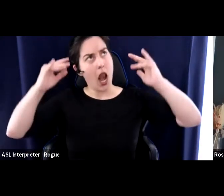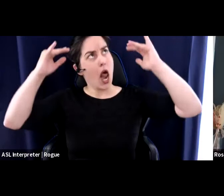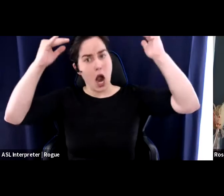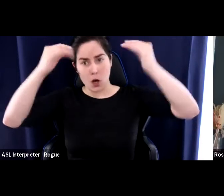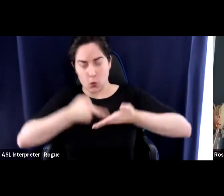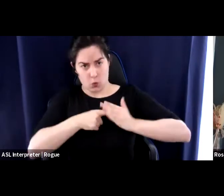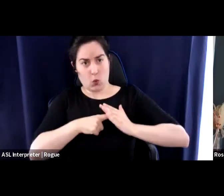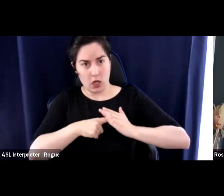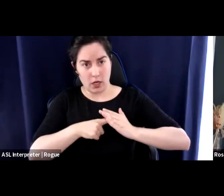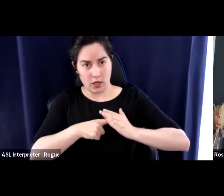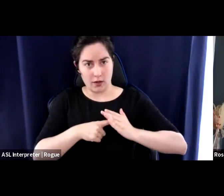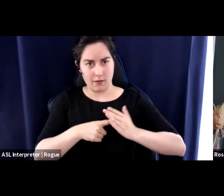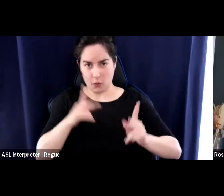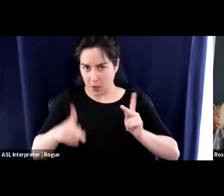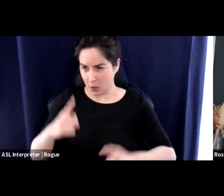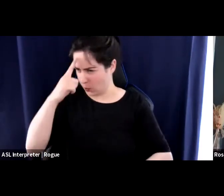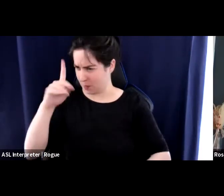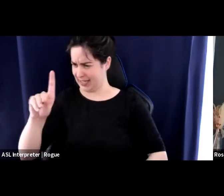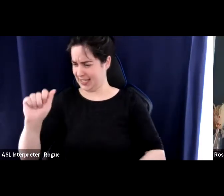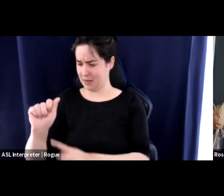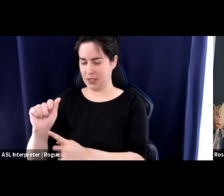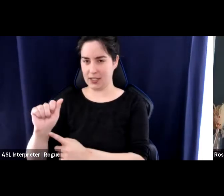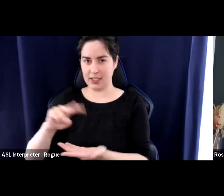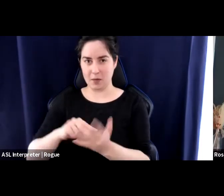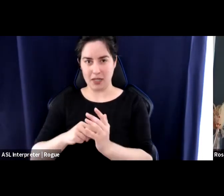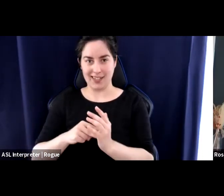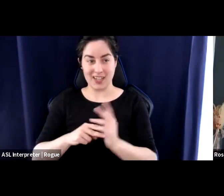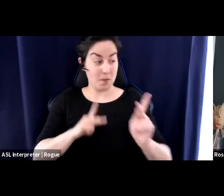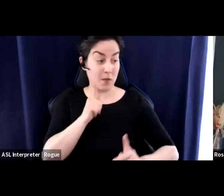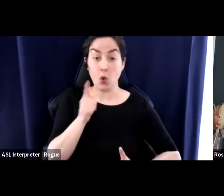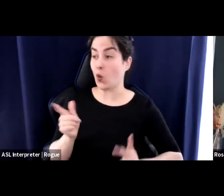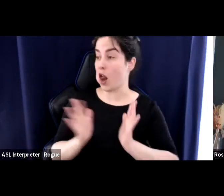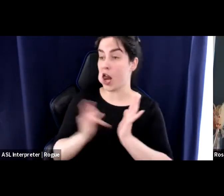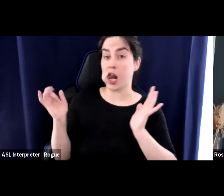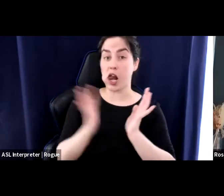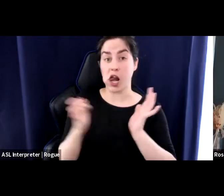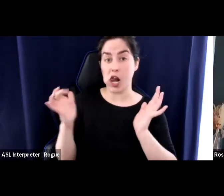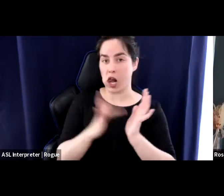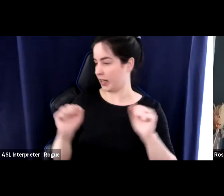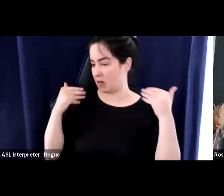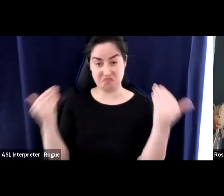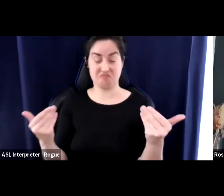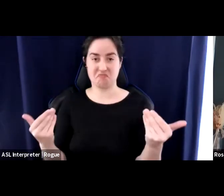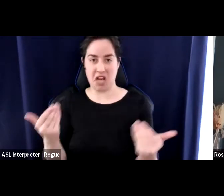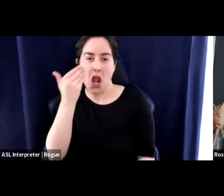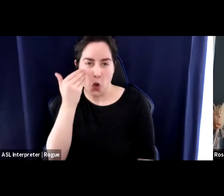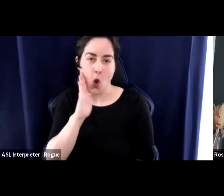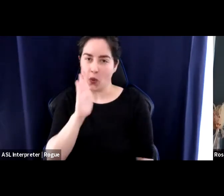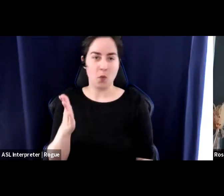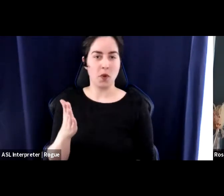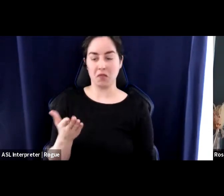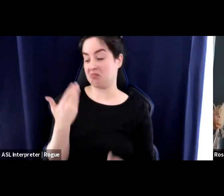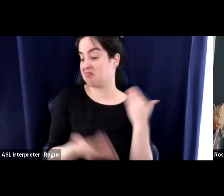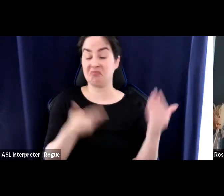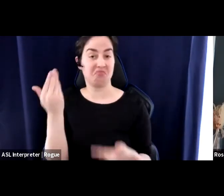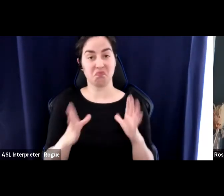adults with mental disabilities is to permit violators to sexually abuse them with near impunity.